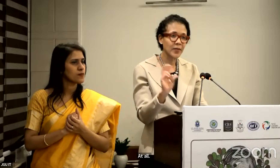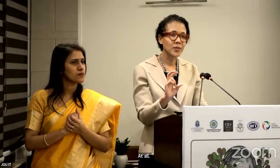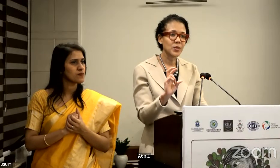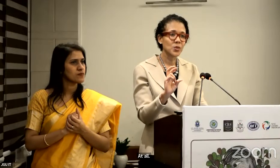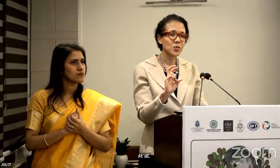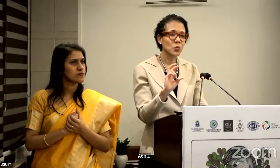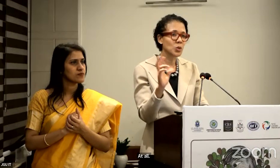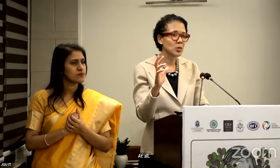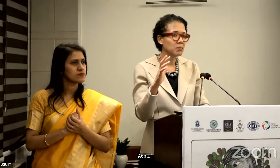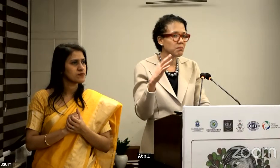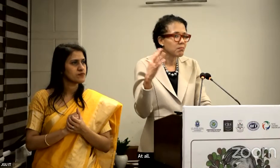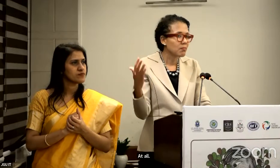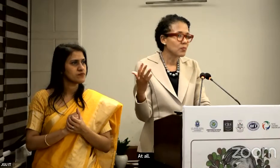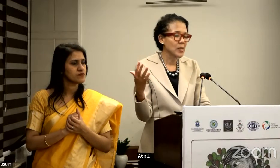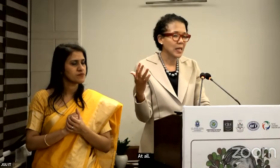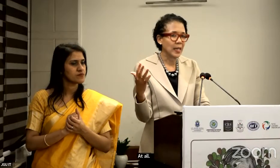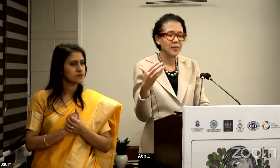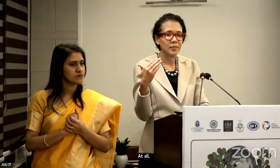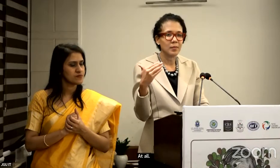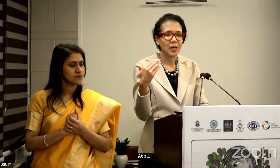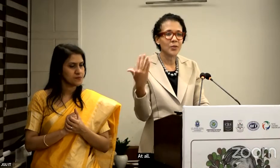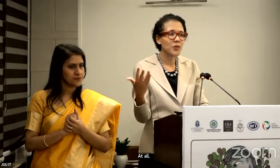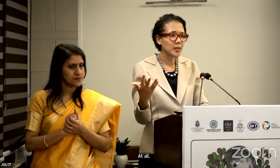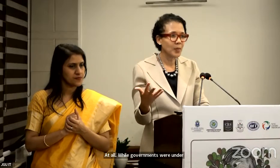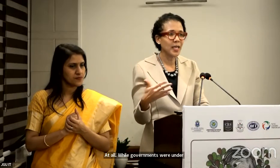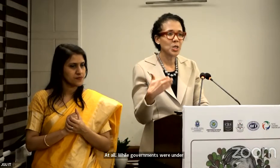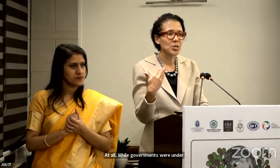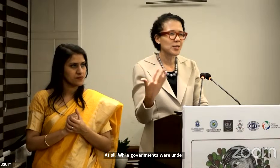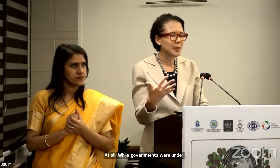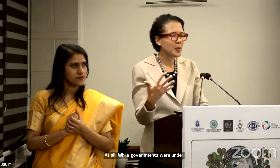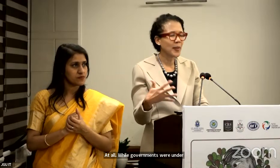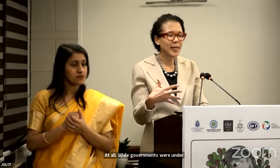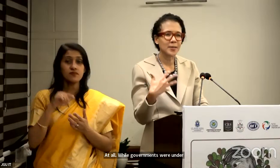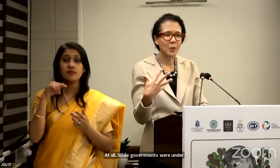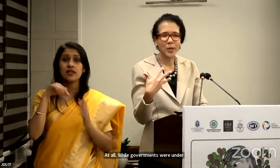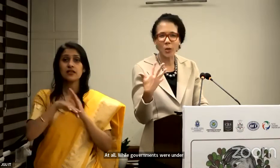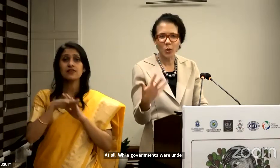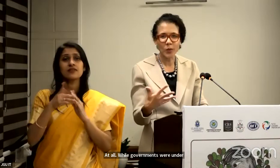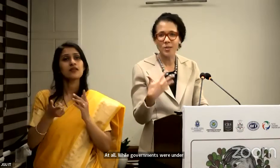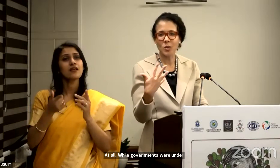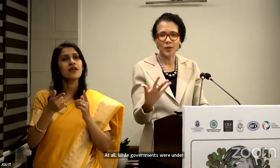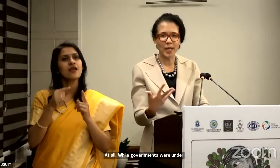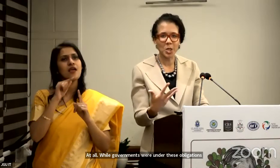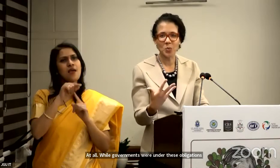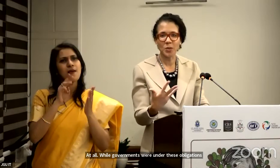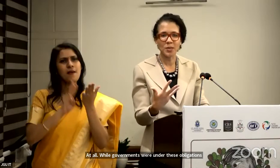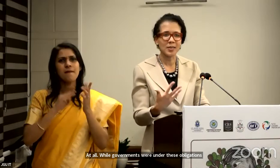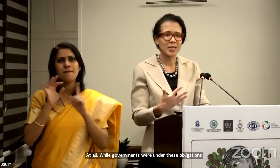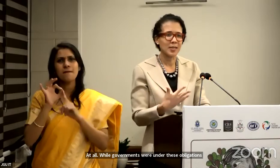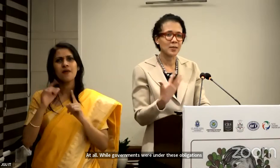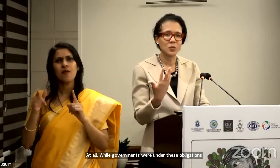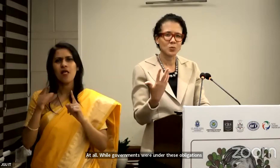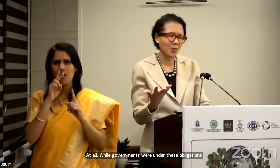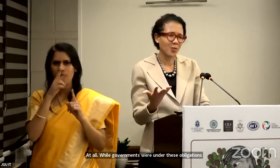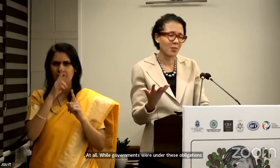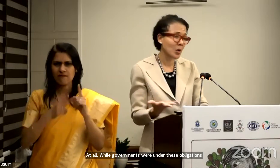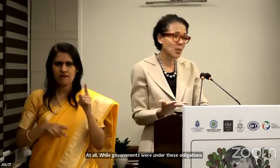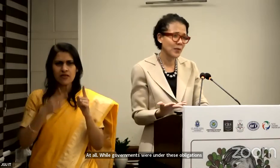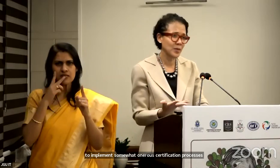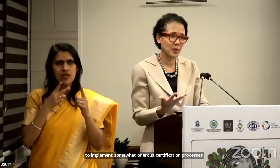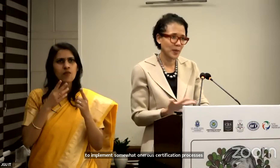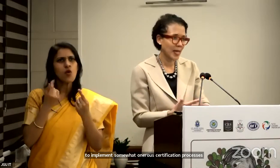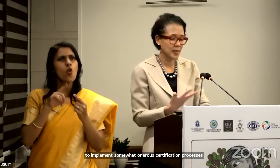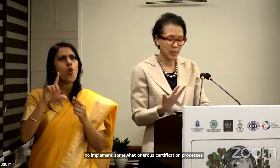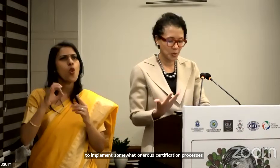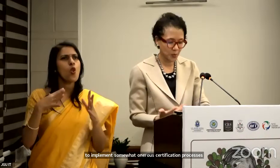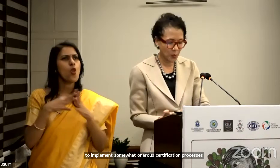While governments were under these obligations to implement somewhat onerous certification processes with low